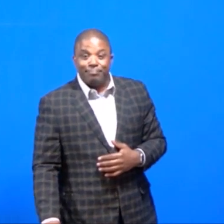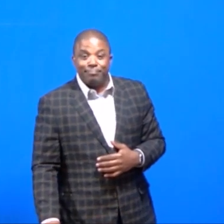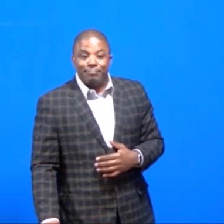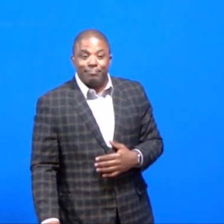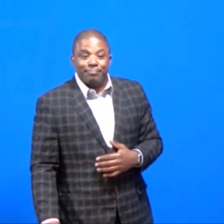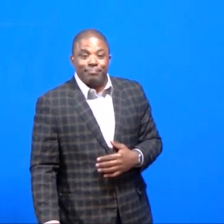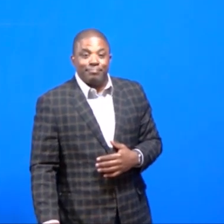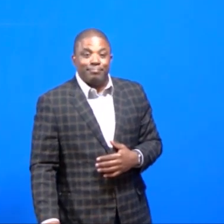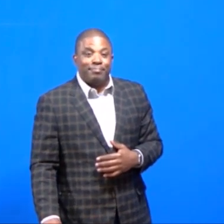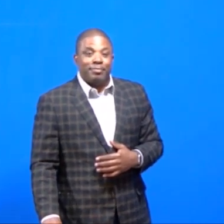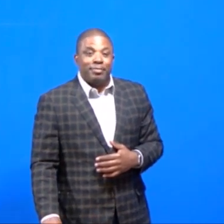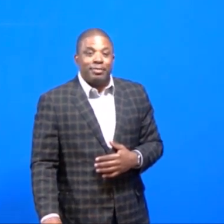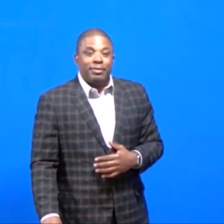him.